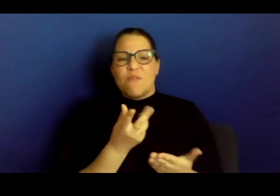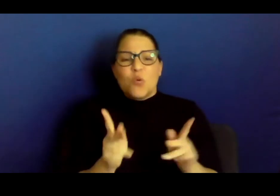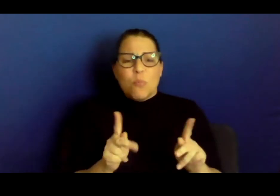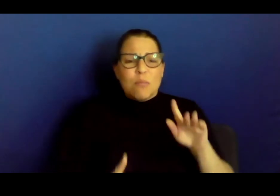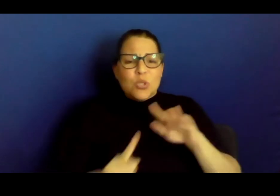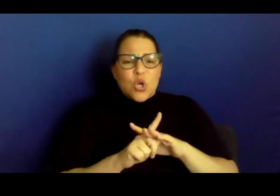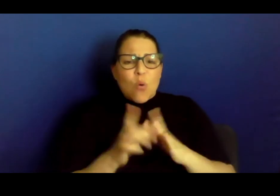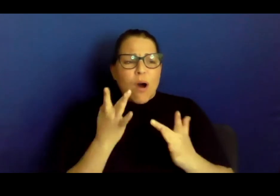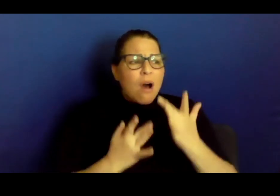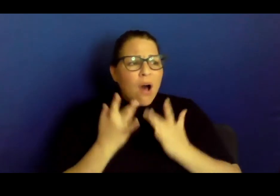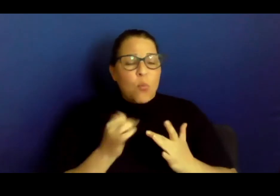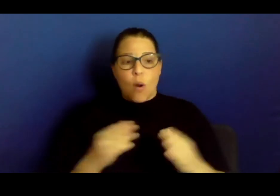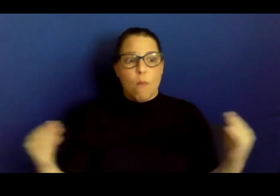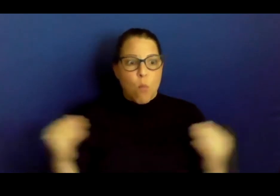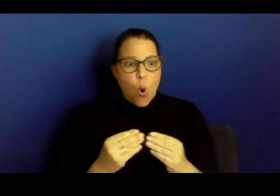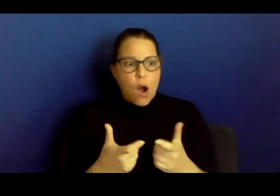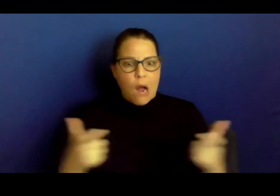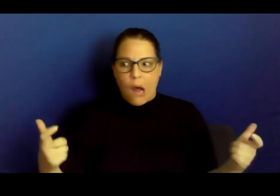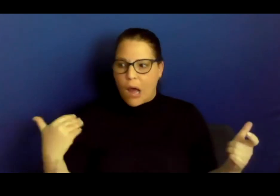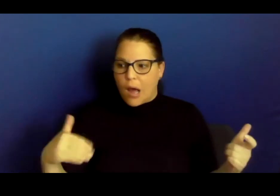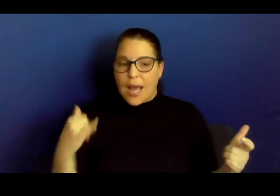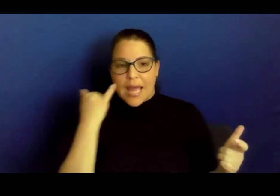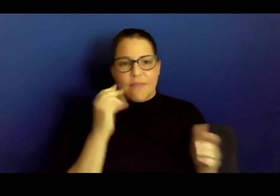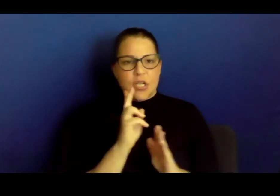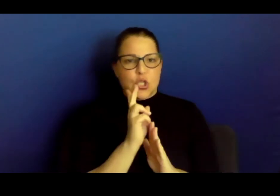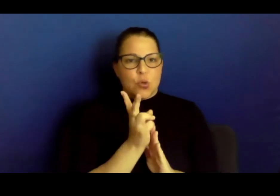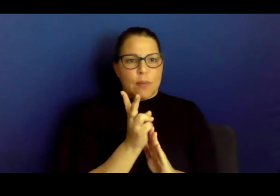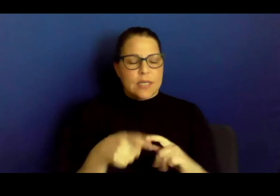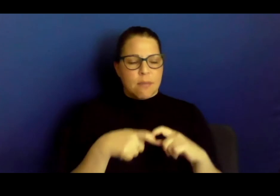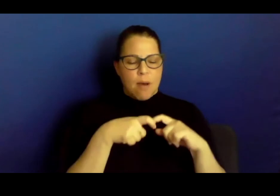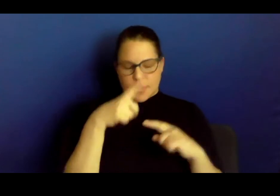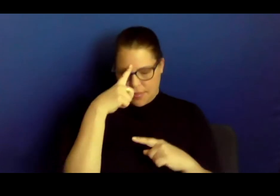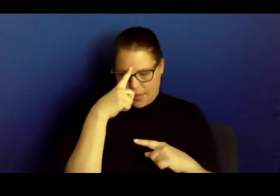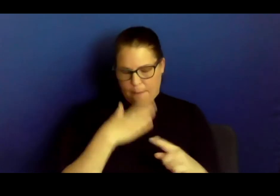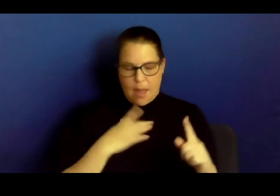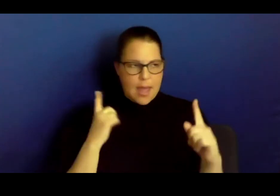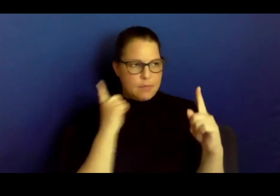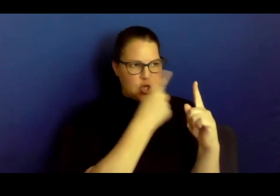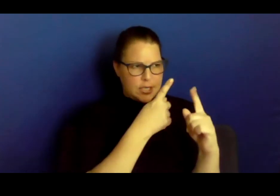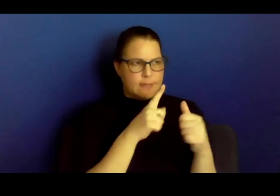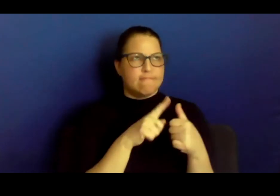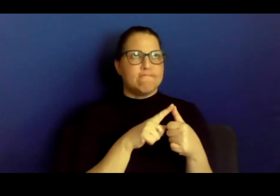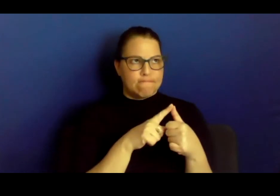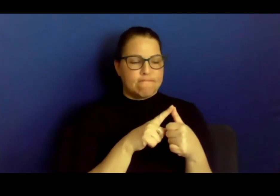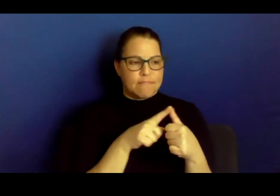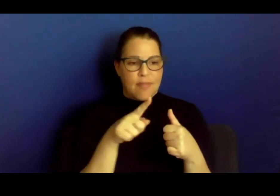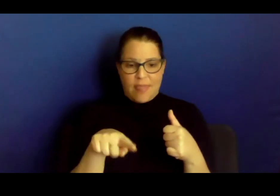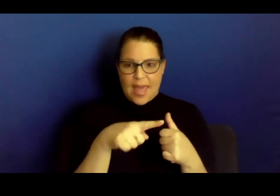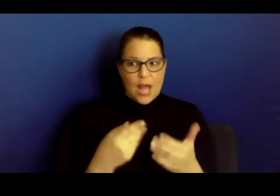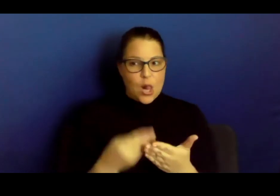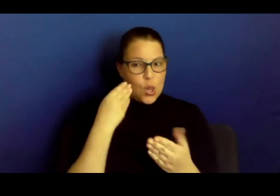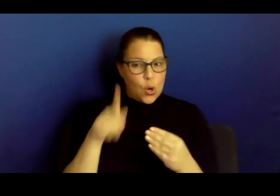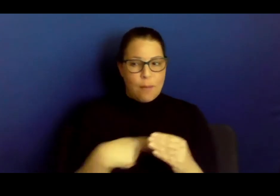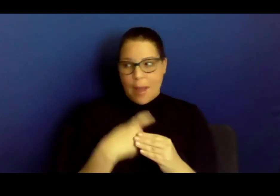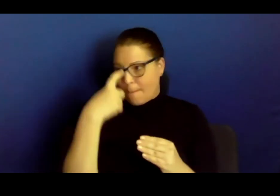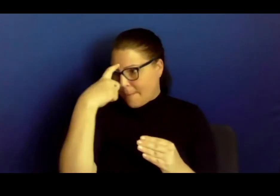Maybe more people showed up. So if you take 2 minutes to pause and think, what is my objective for today? Is it for them to learn about mental health? Is